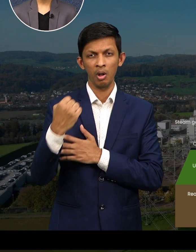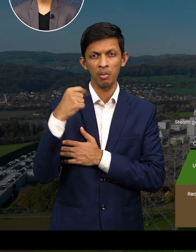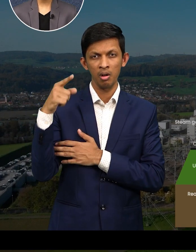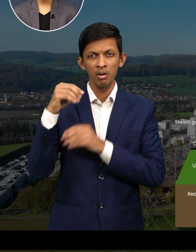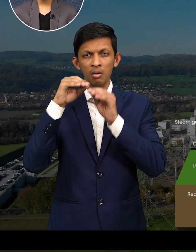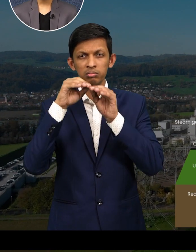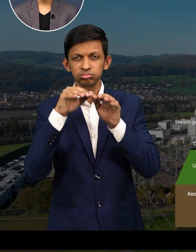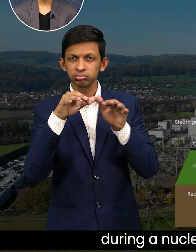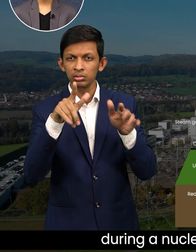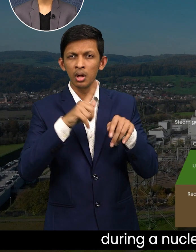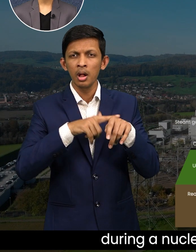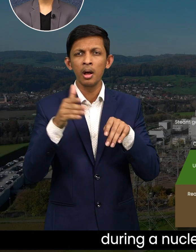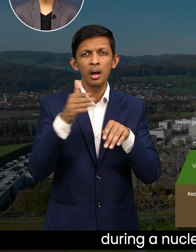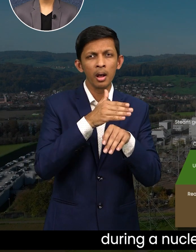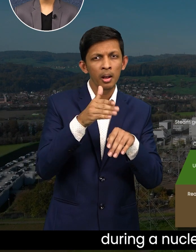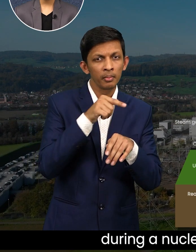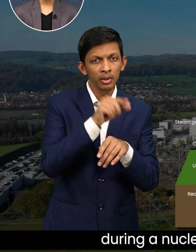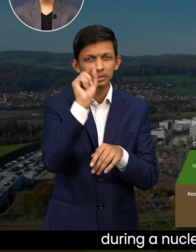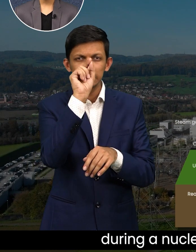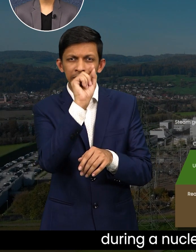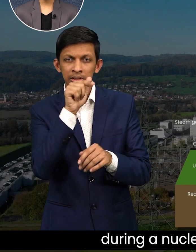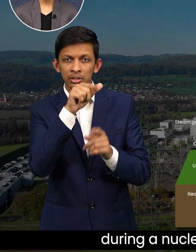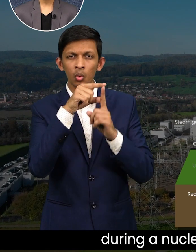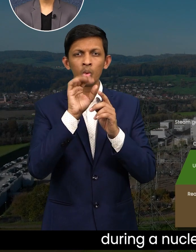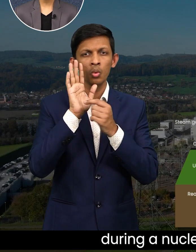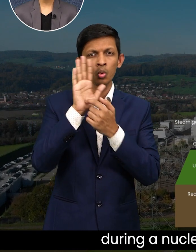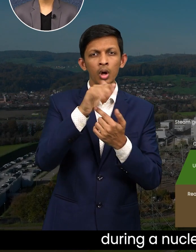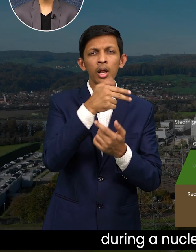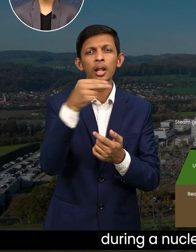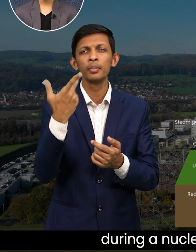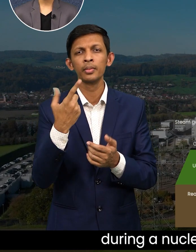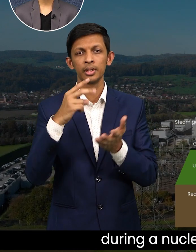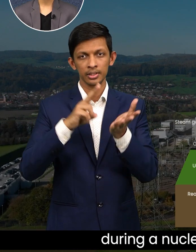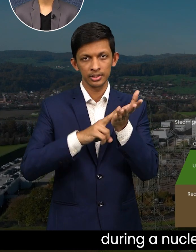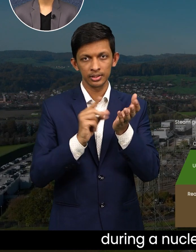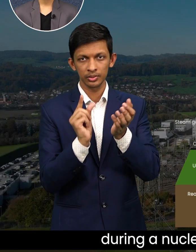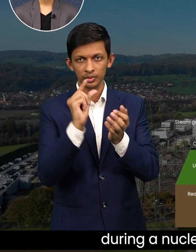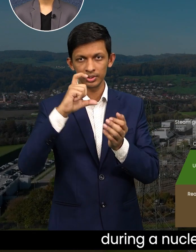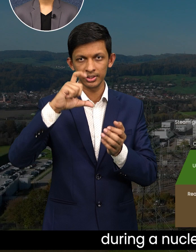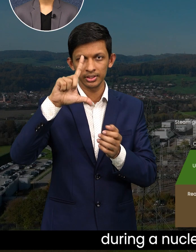The energy released during a nuclear reaction is called nuclear energy.